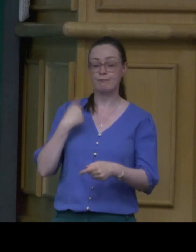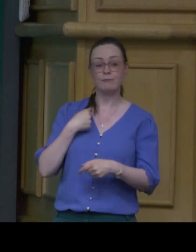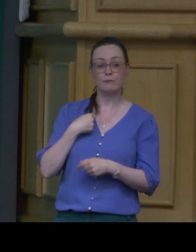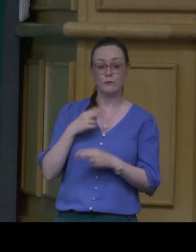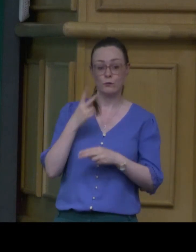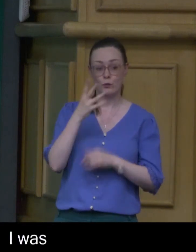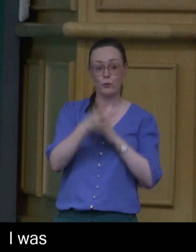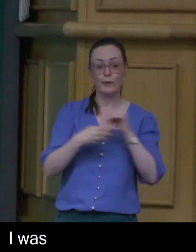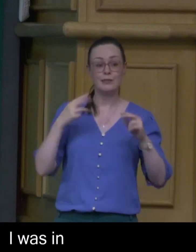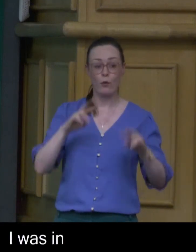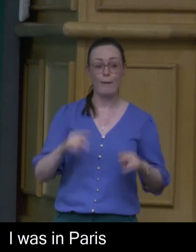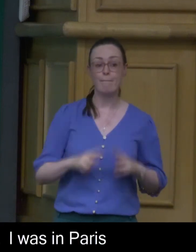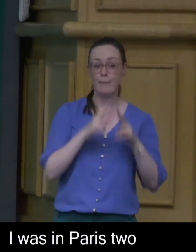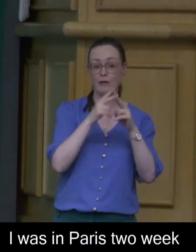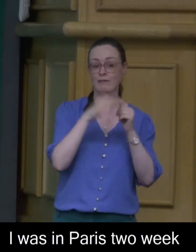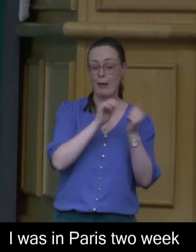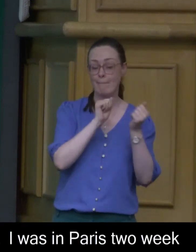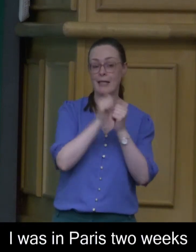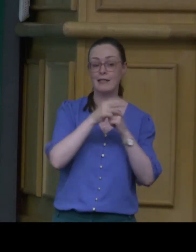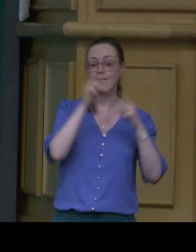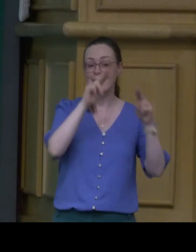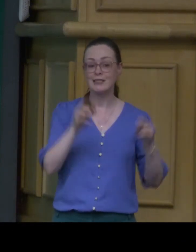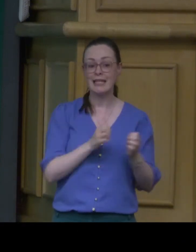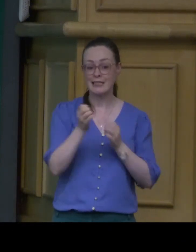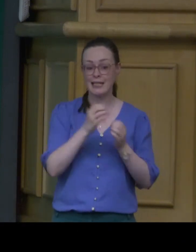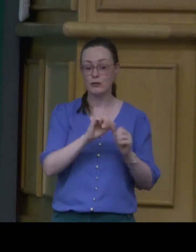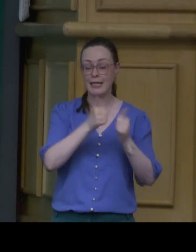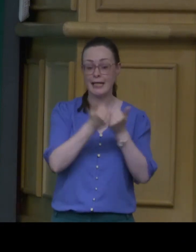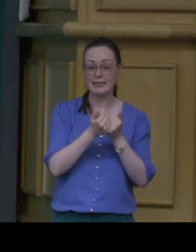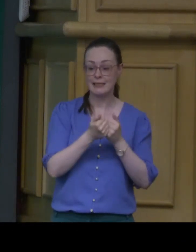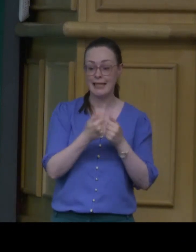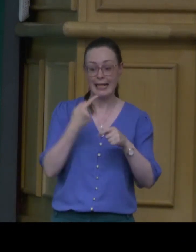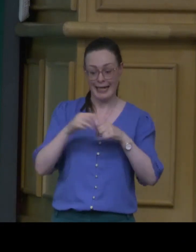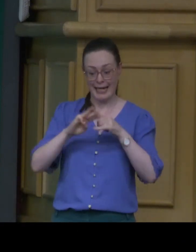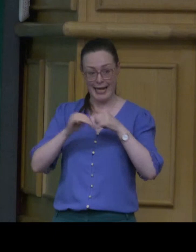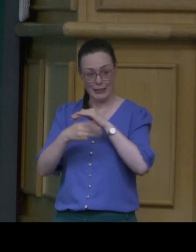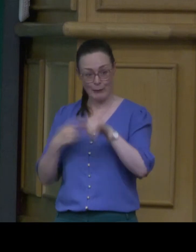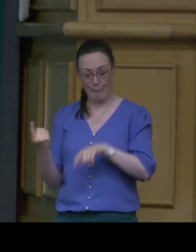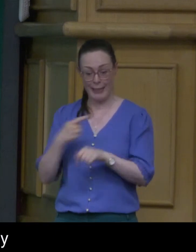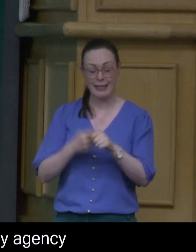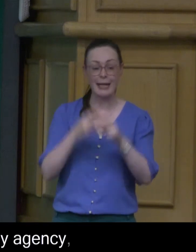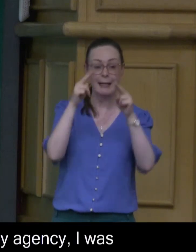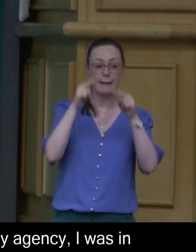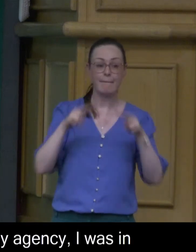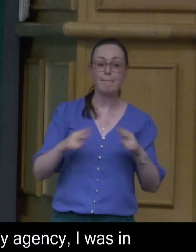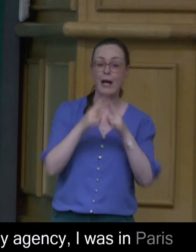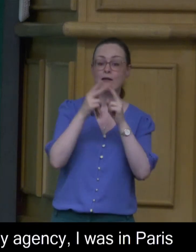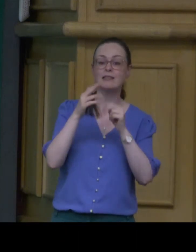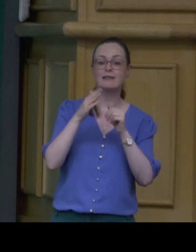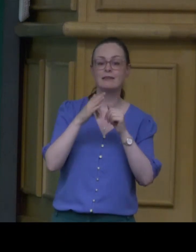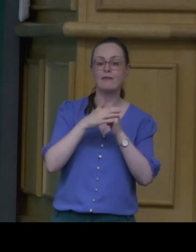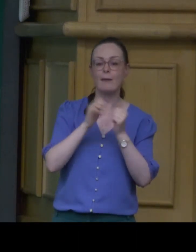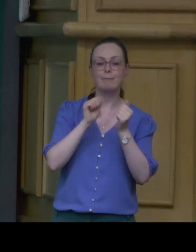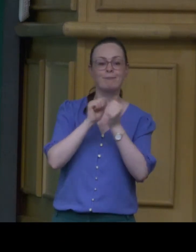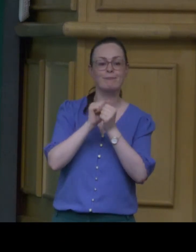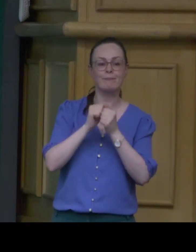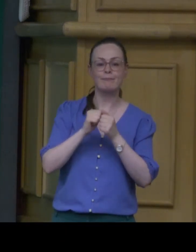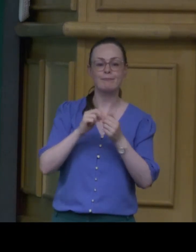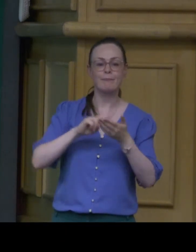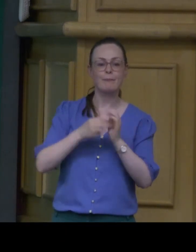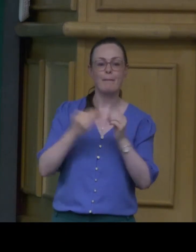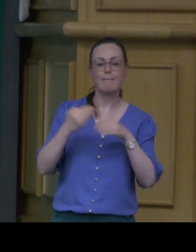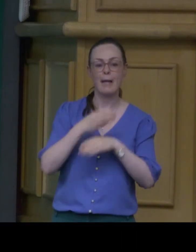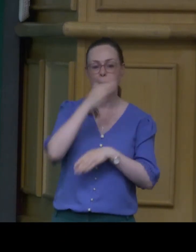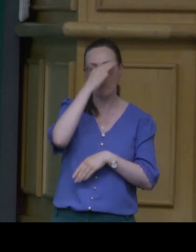2 weeks ago for a meeting of the International Energy Agency. I was in Paris again last week at a summit organised by President